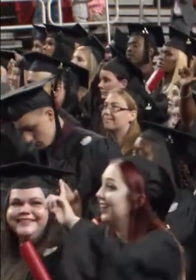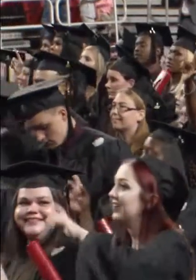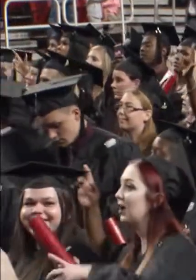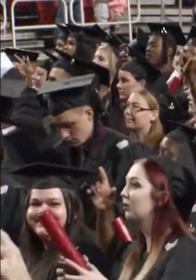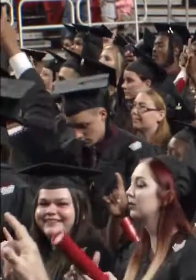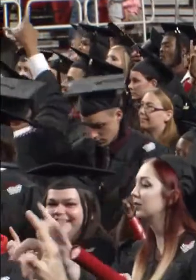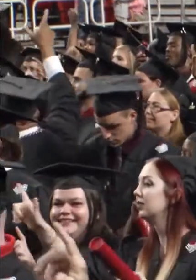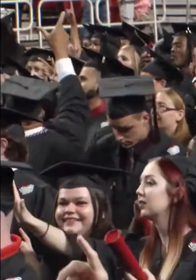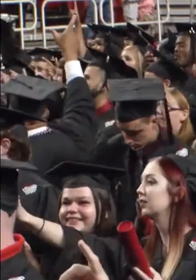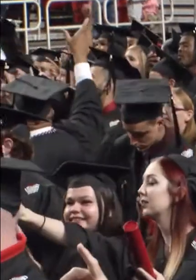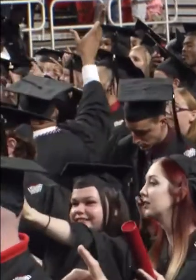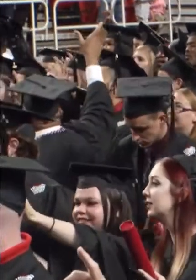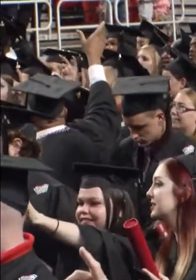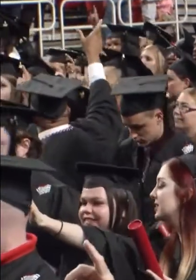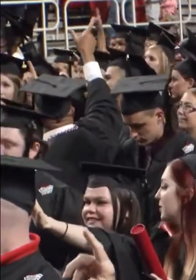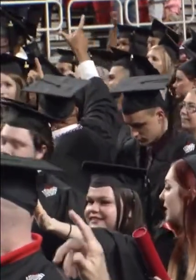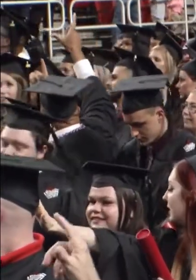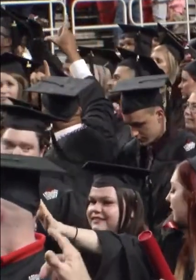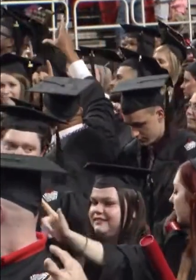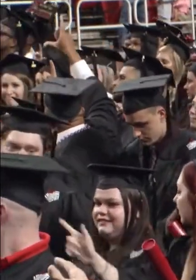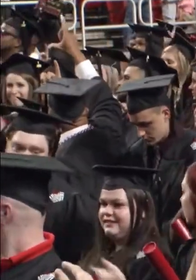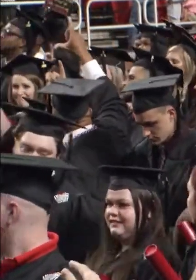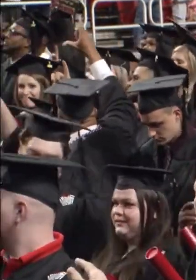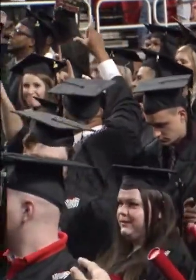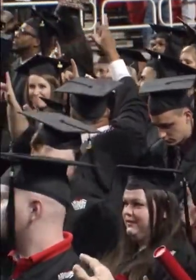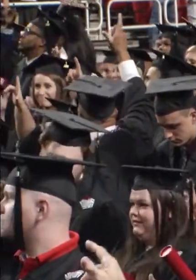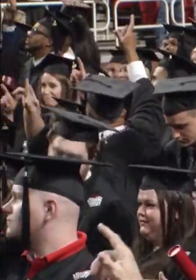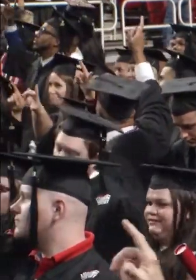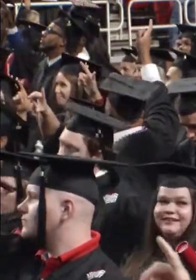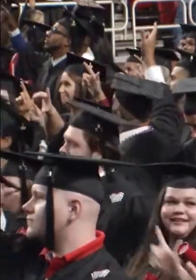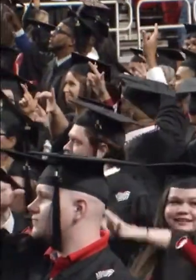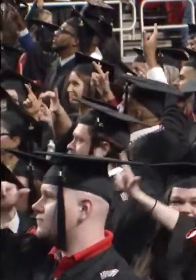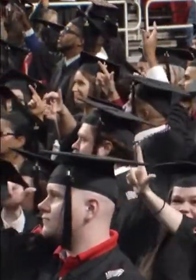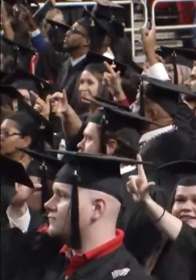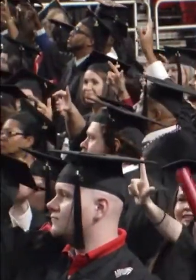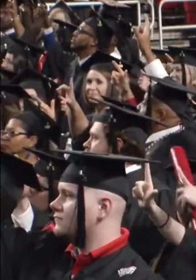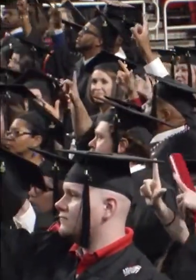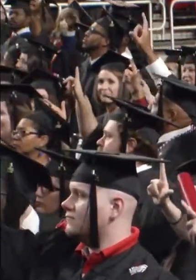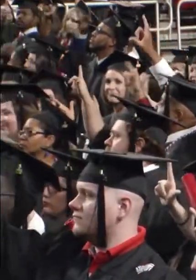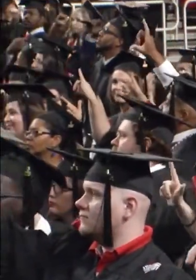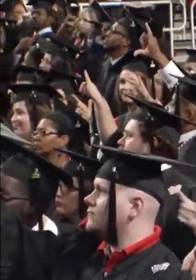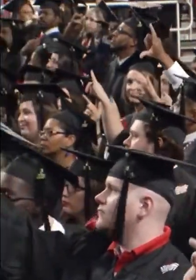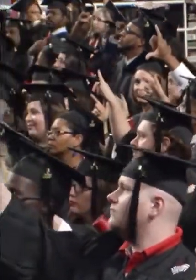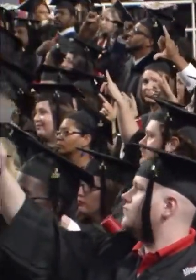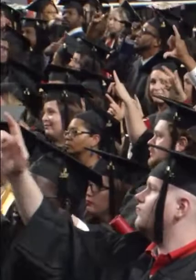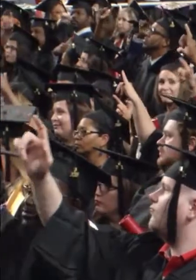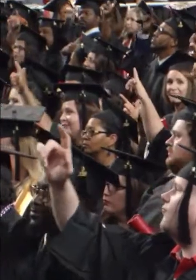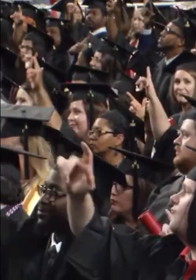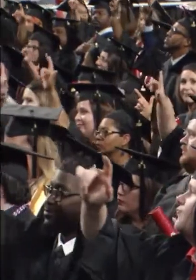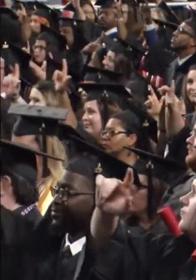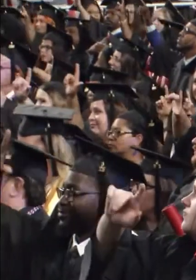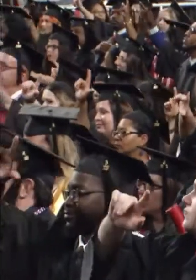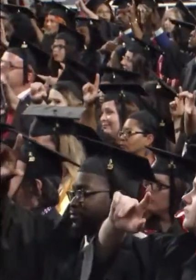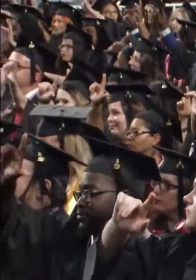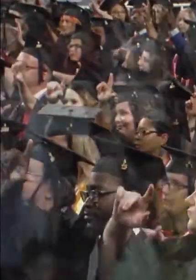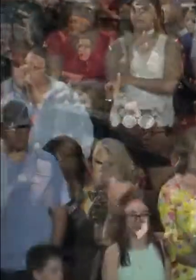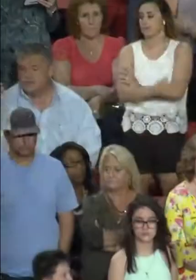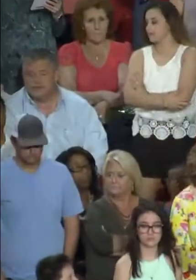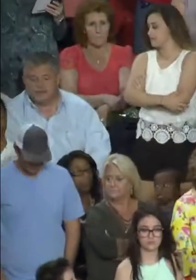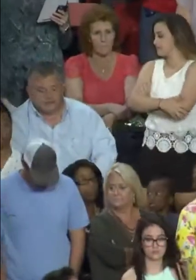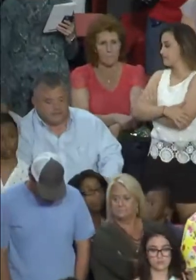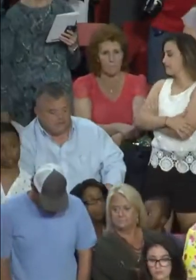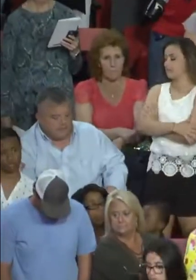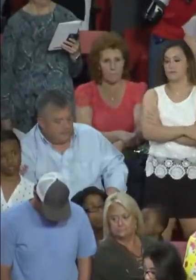high. We will forever love thee,